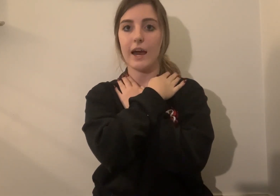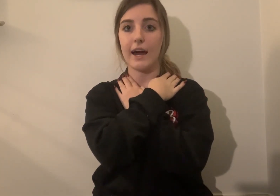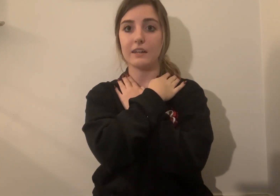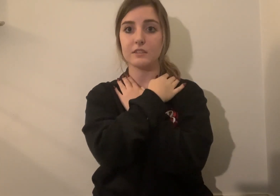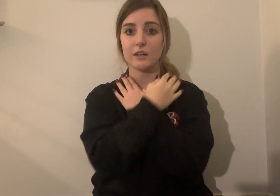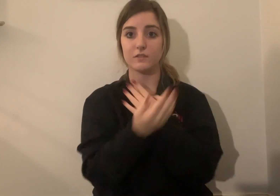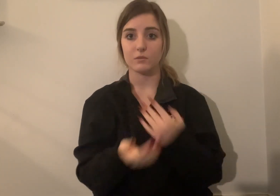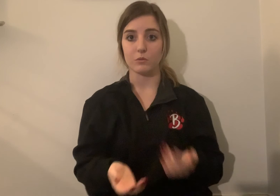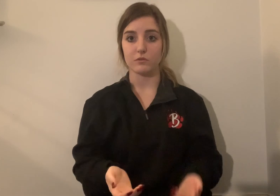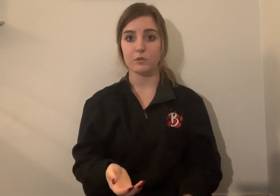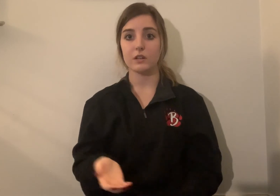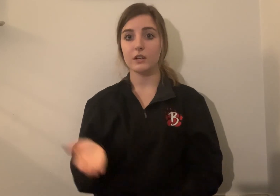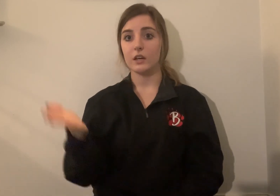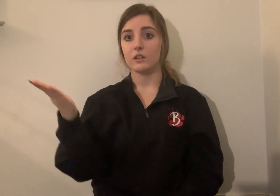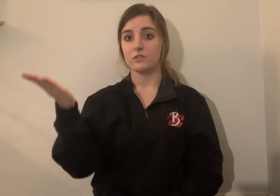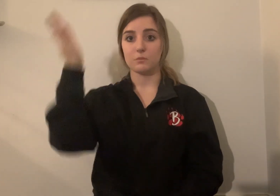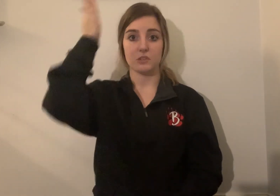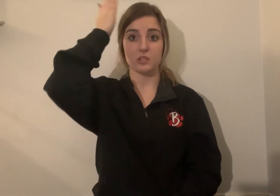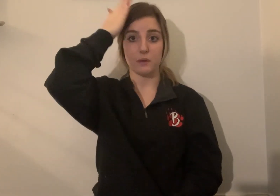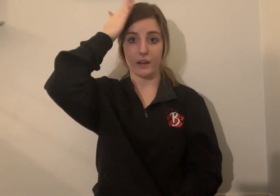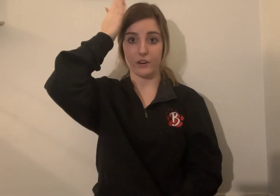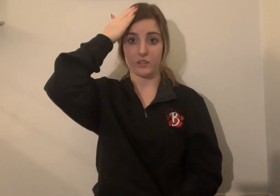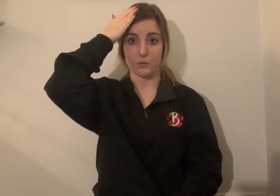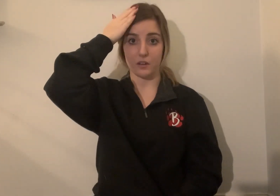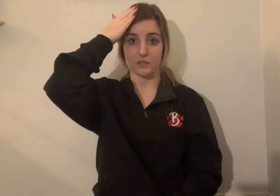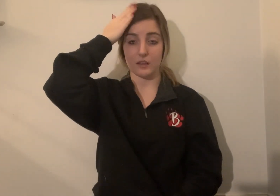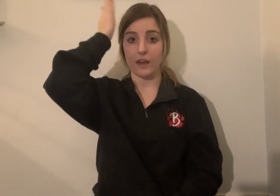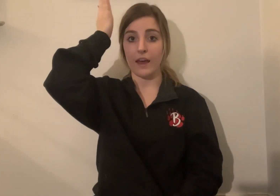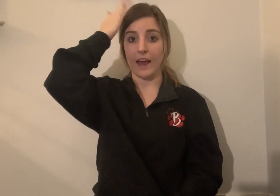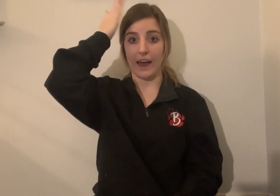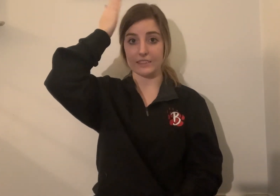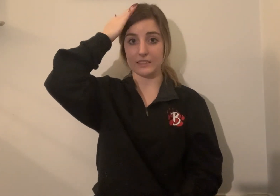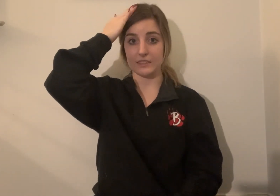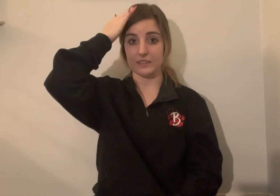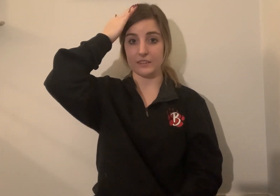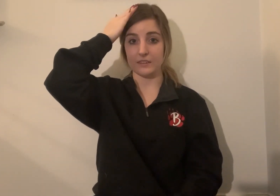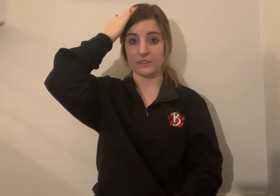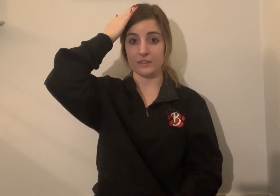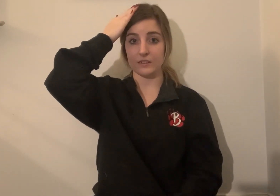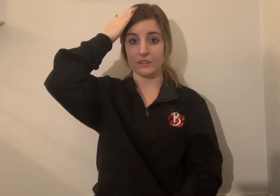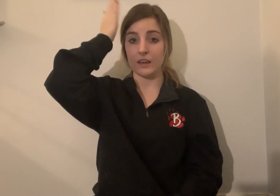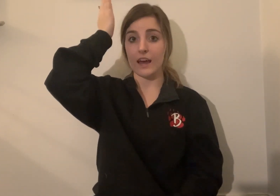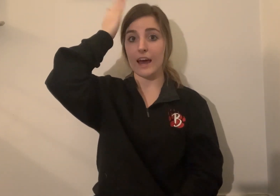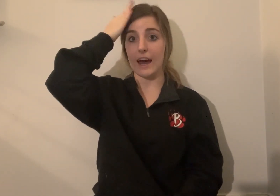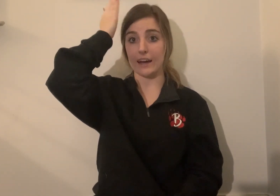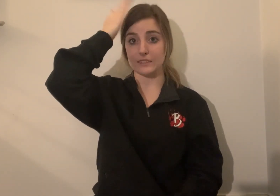Hat, I've done before. You simply just pat your head twice. Hat. Hat.